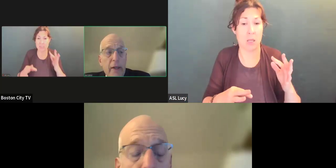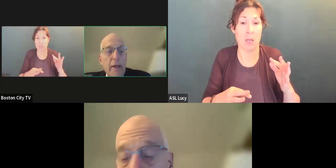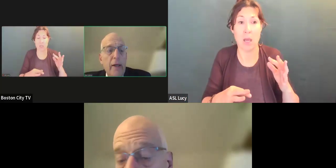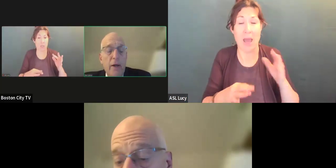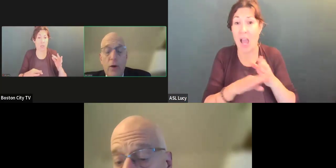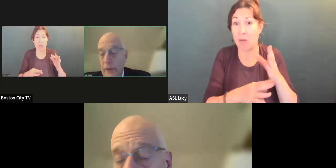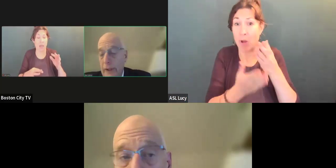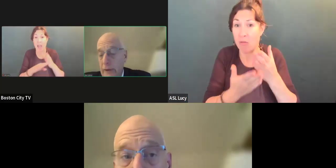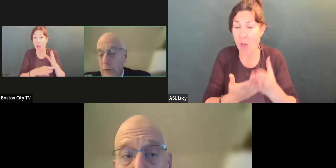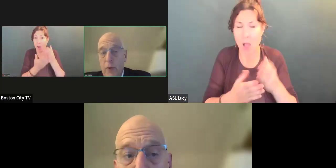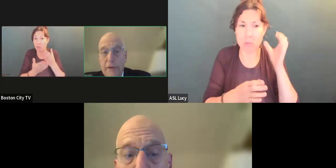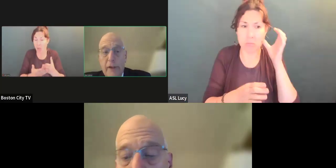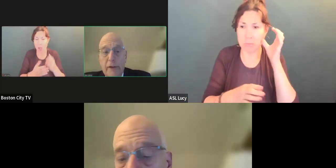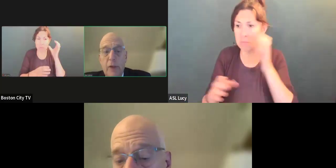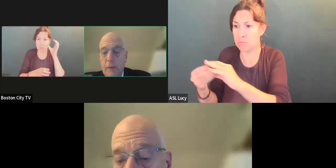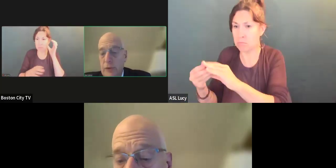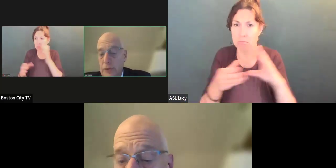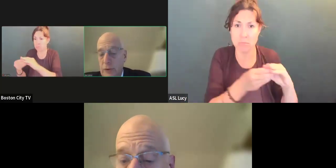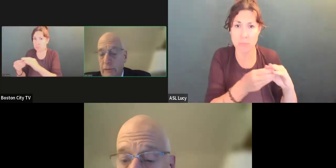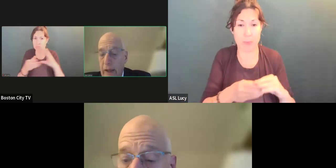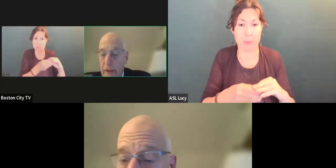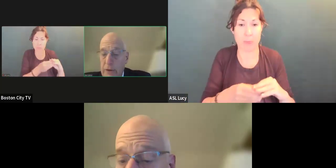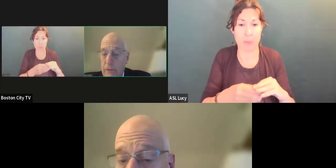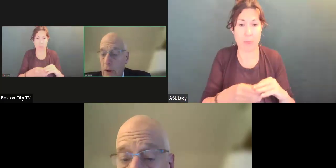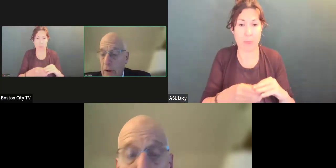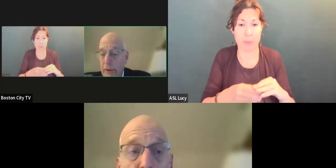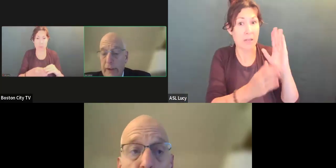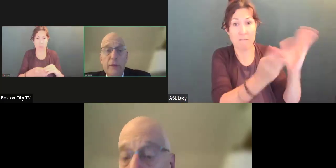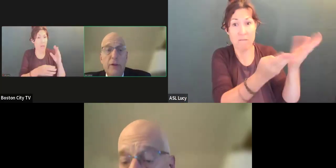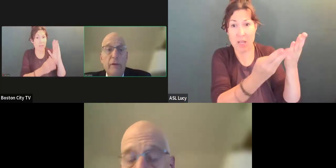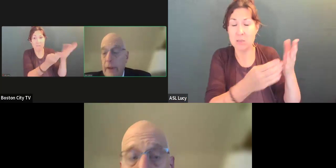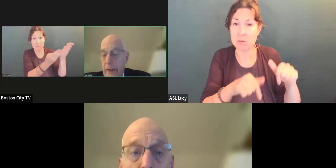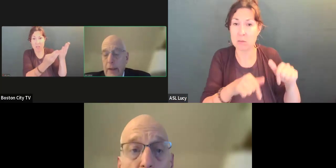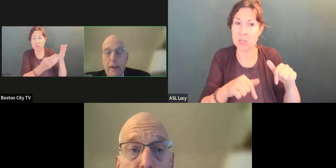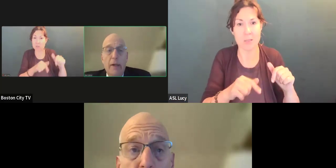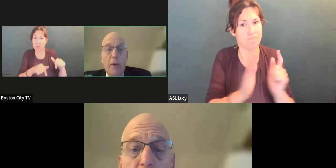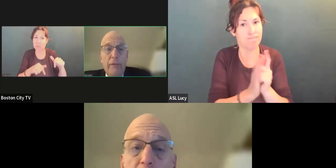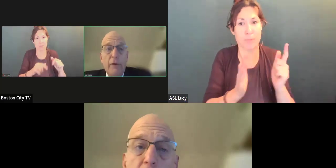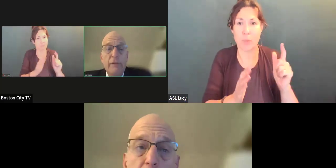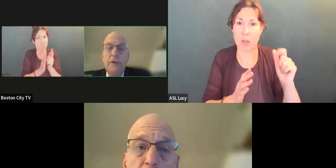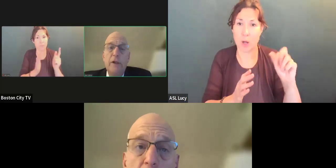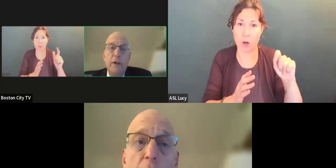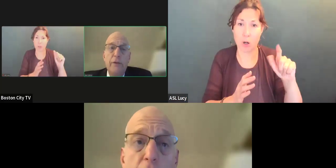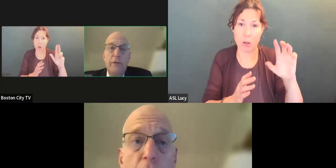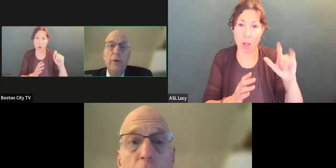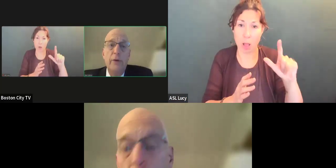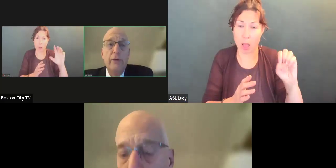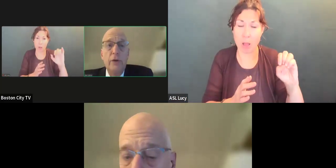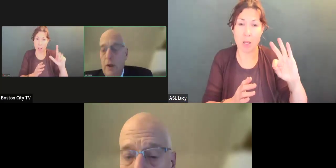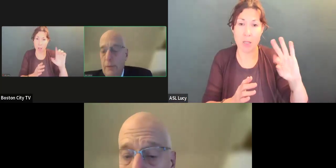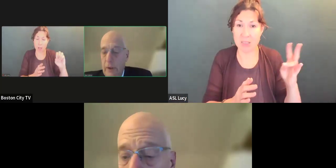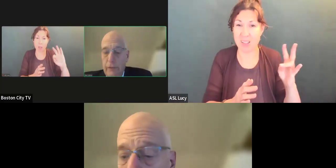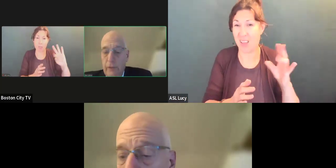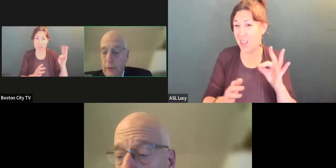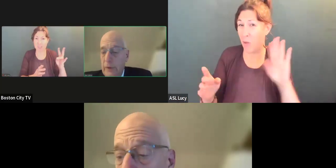and hold that this project is being pursued in violation of Article 97. In my view, if the city goes forward or the school department